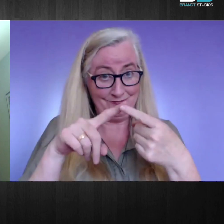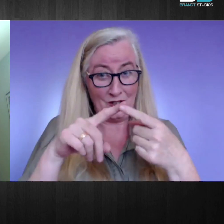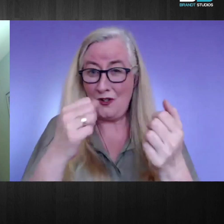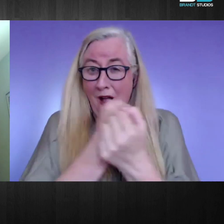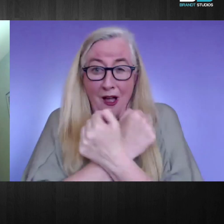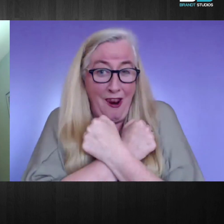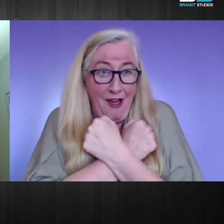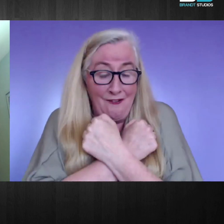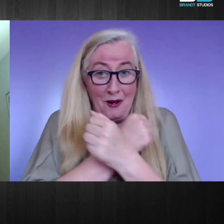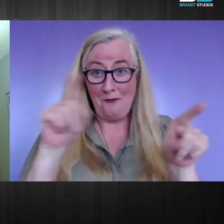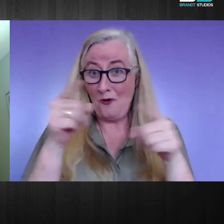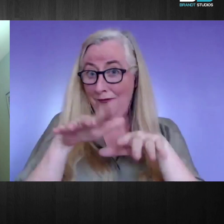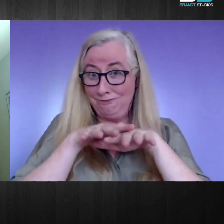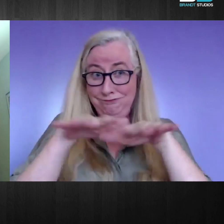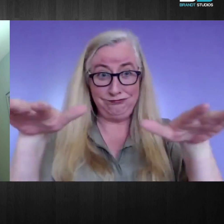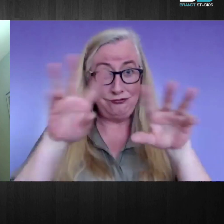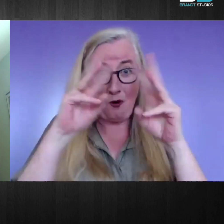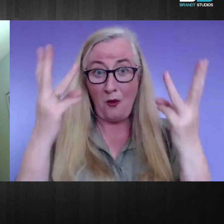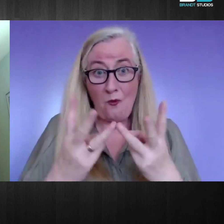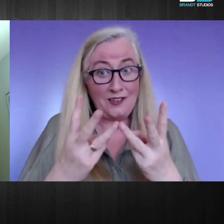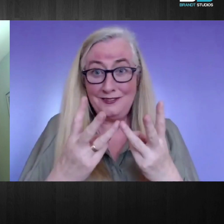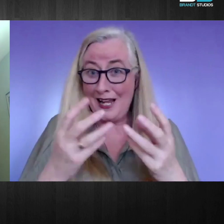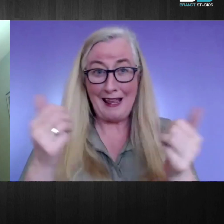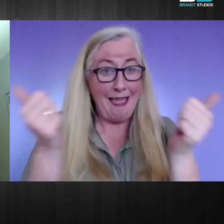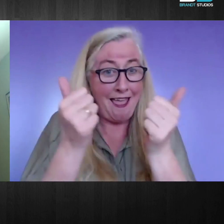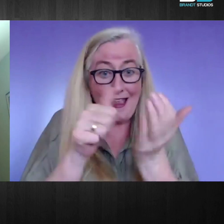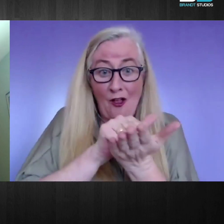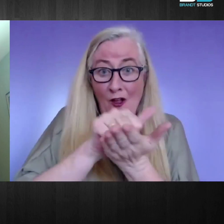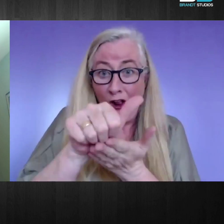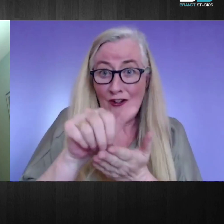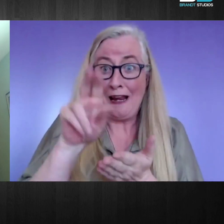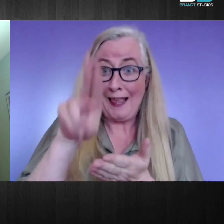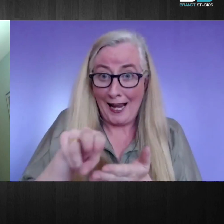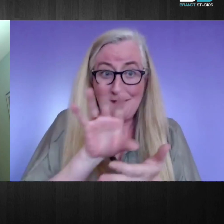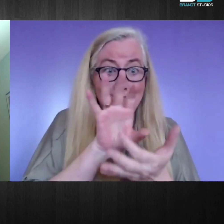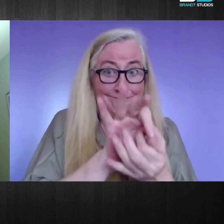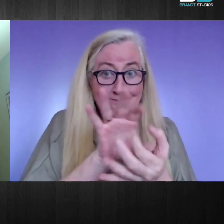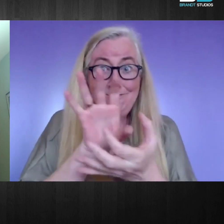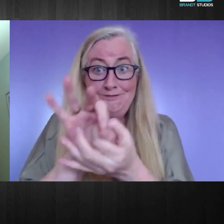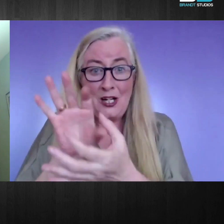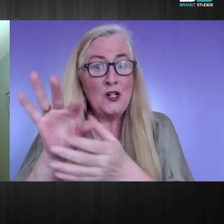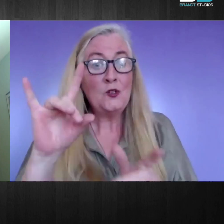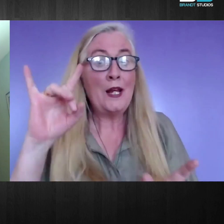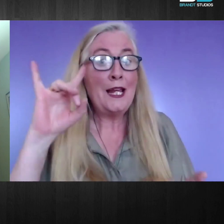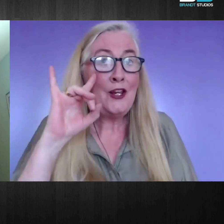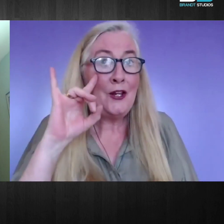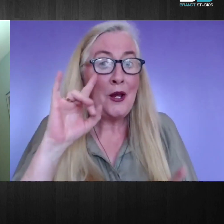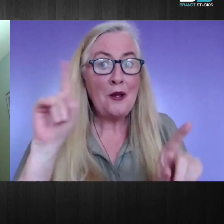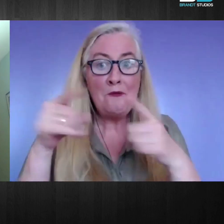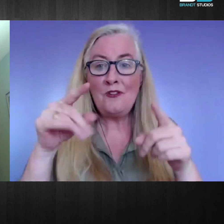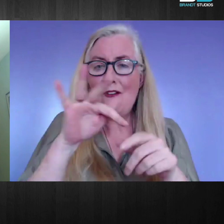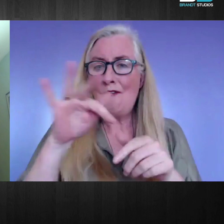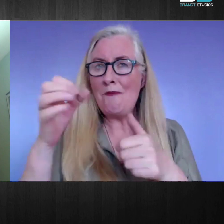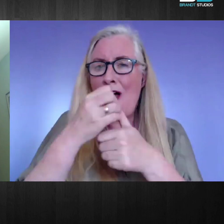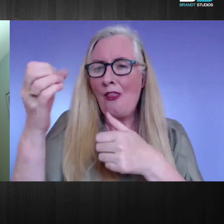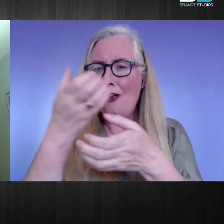something every country and every culture can identify with. When you hear music from another country or culture,